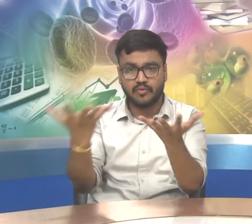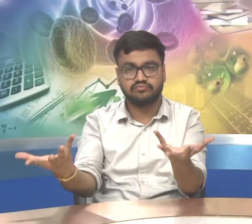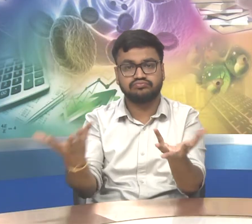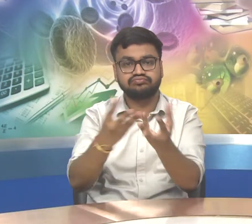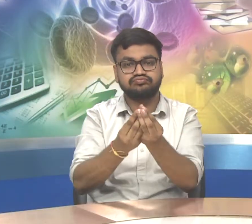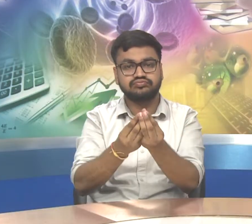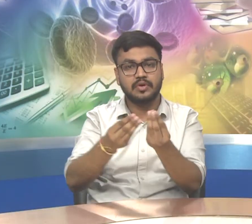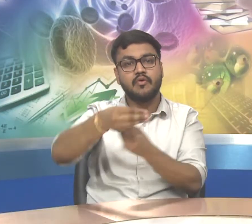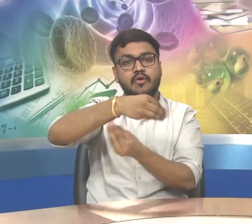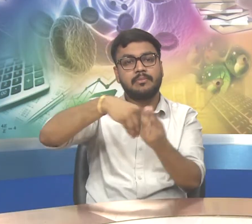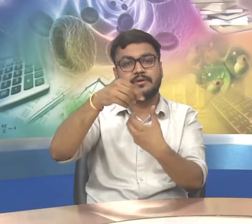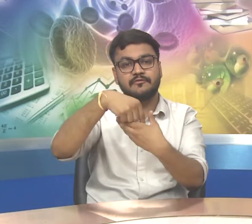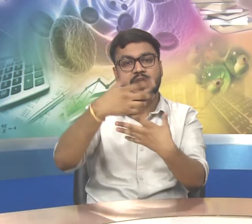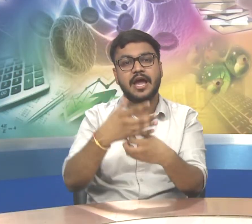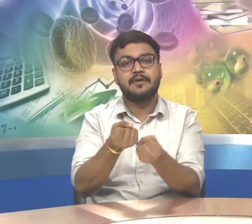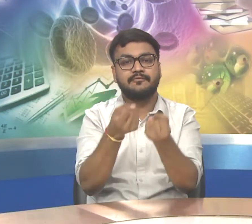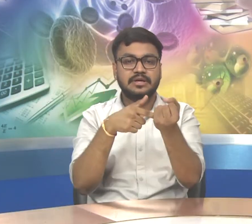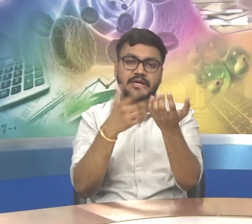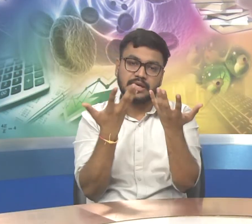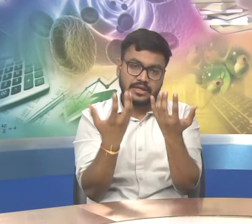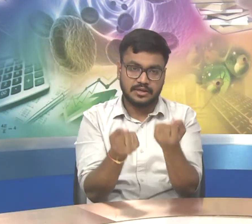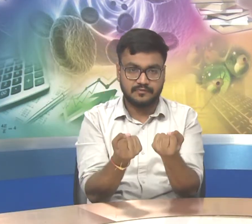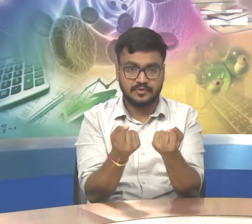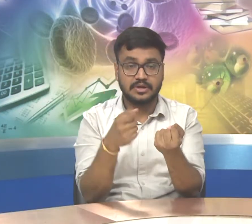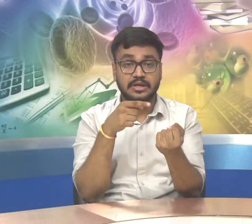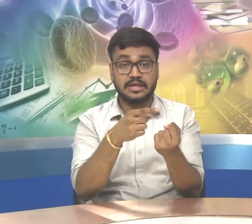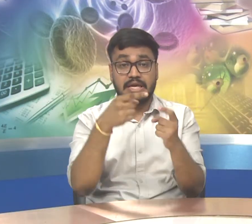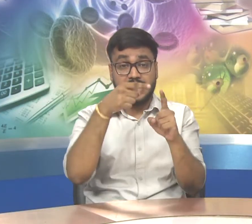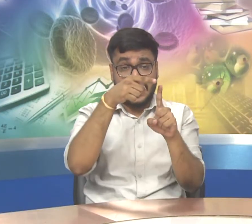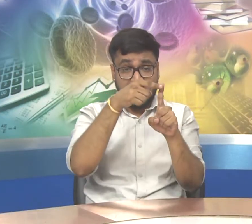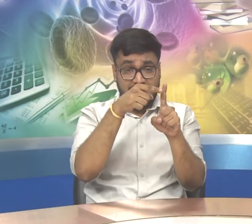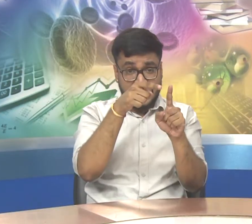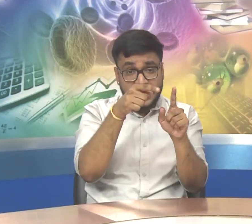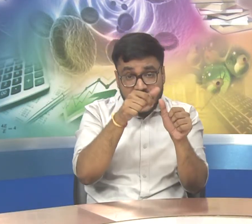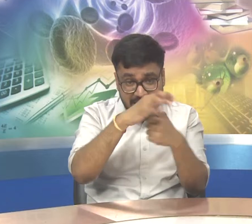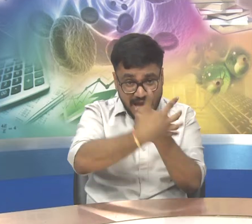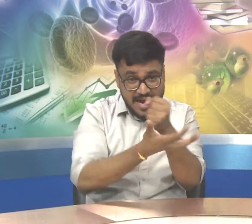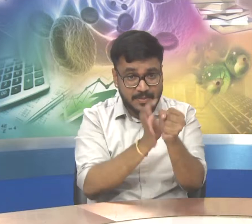Hydrogen was chosen as the standard because it is the lightest element,